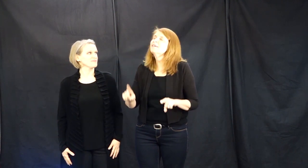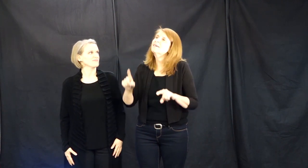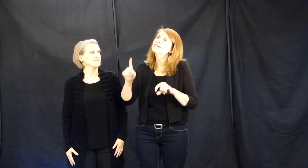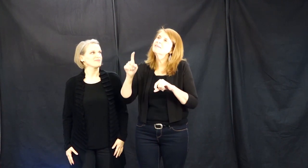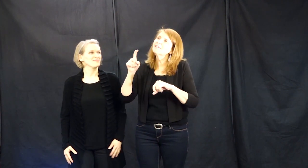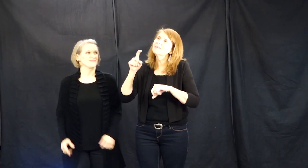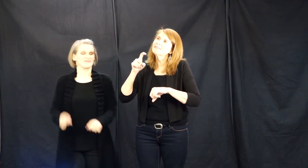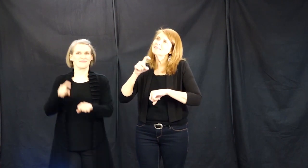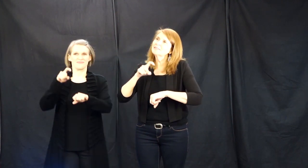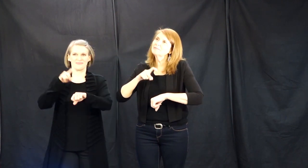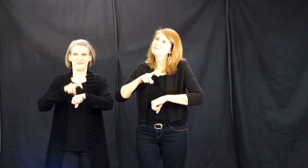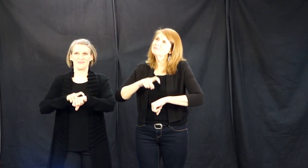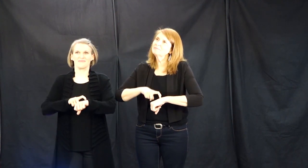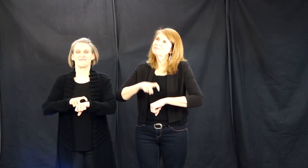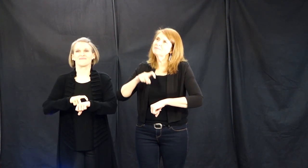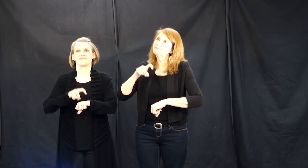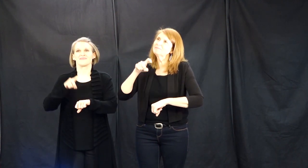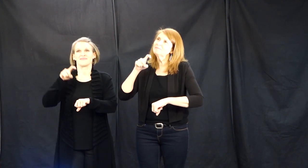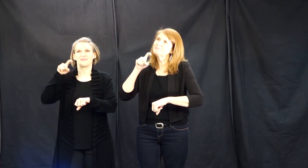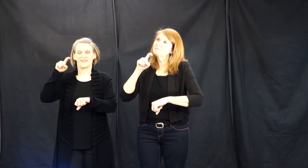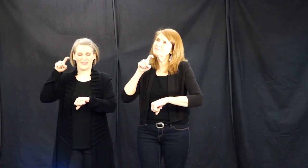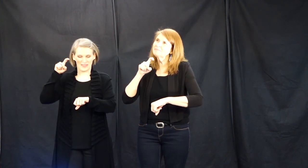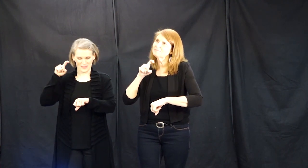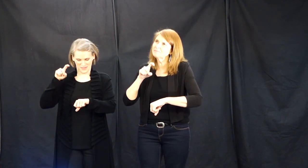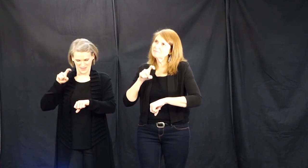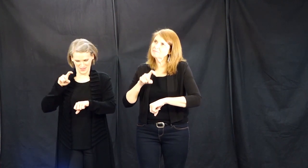of time.